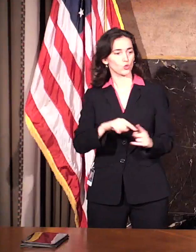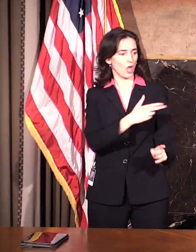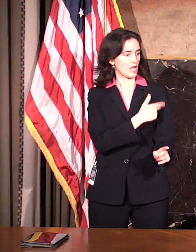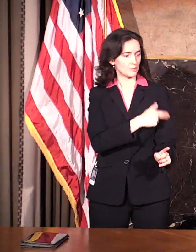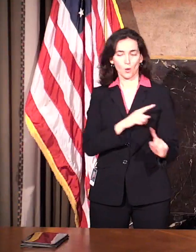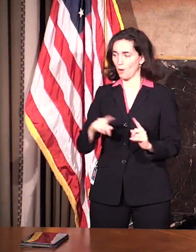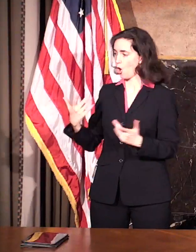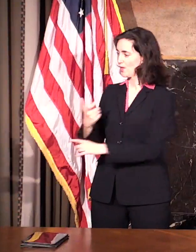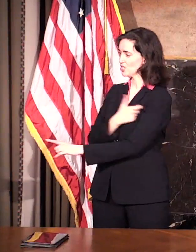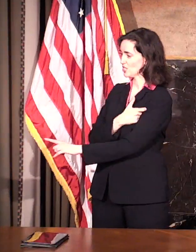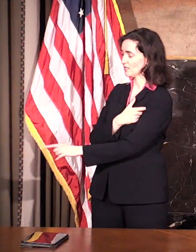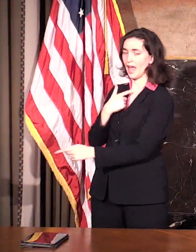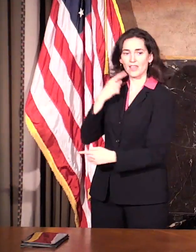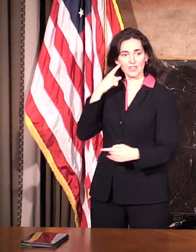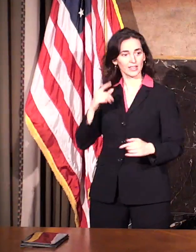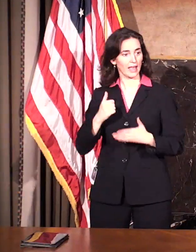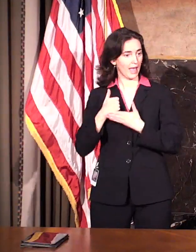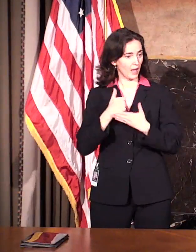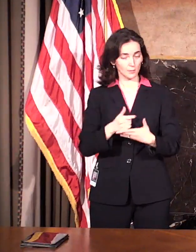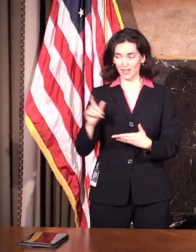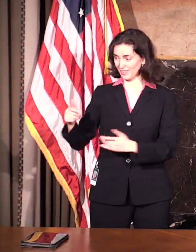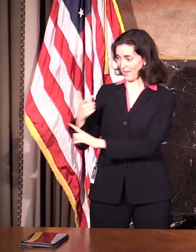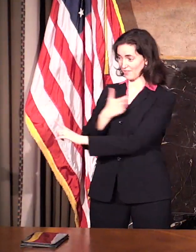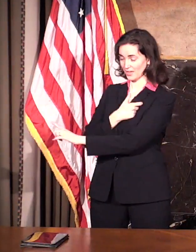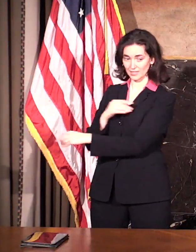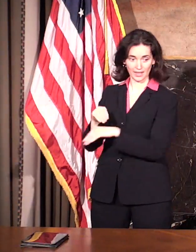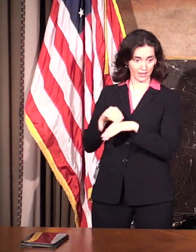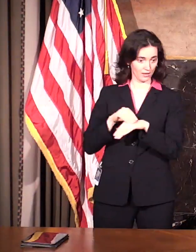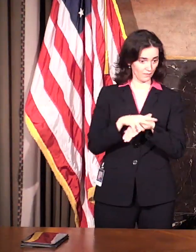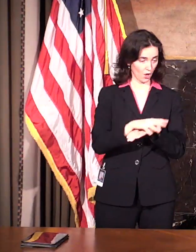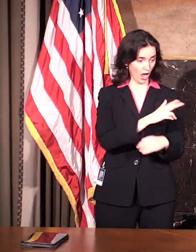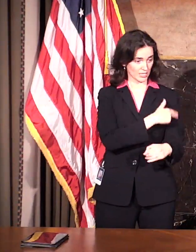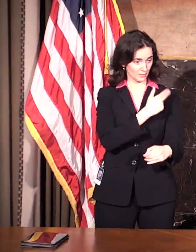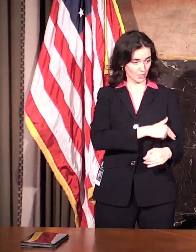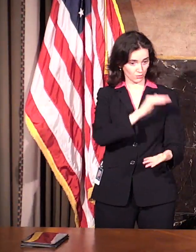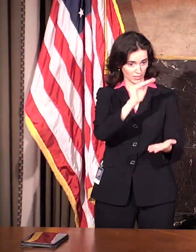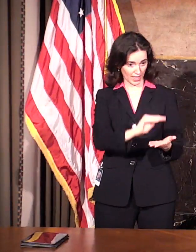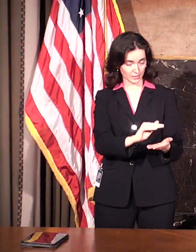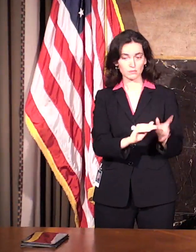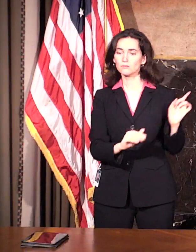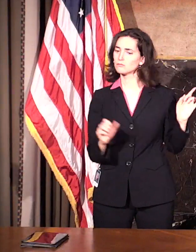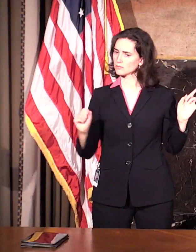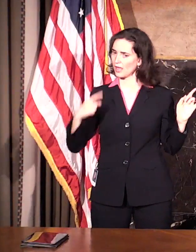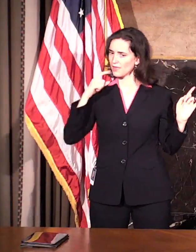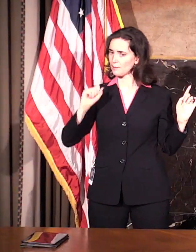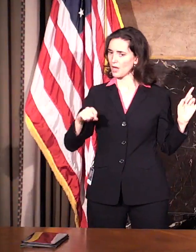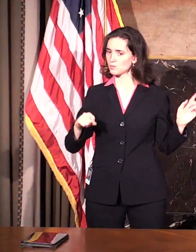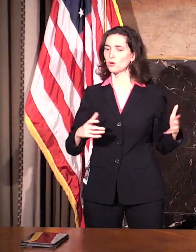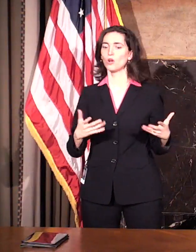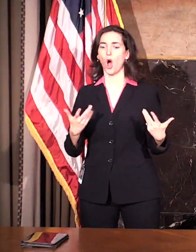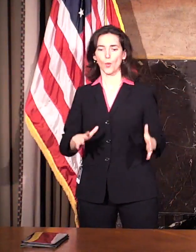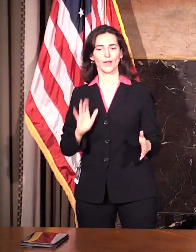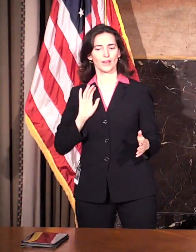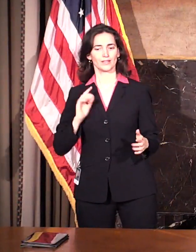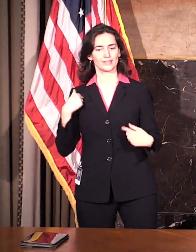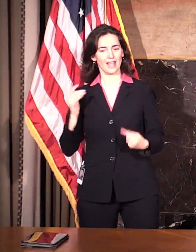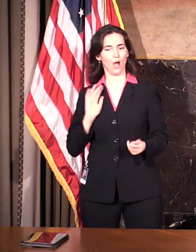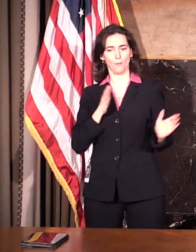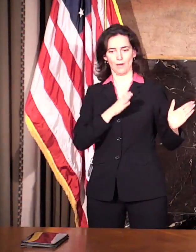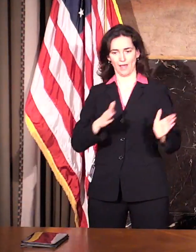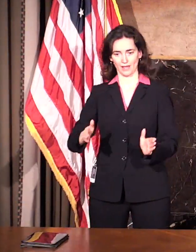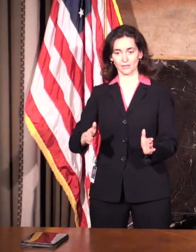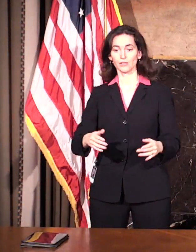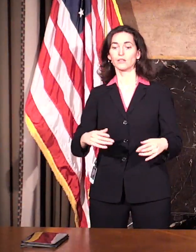Yeah, I think it's possible, and I think that's by design as well. And you've heard the governor say a number of times now that with so many people